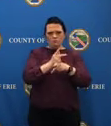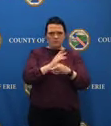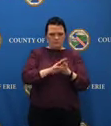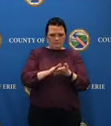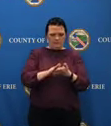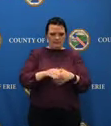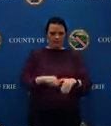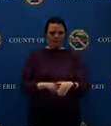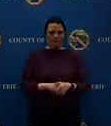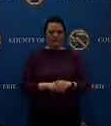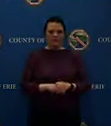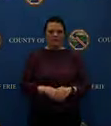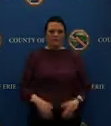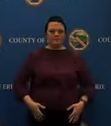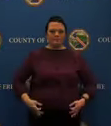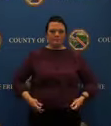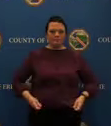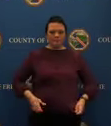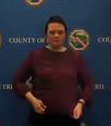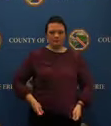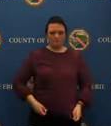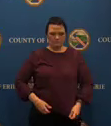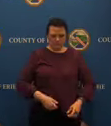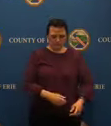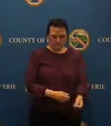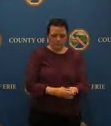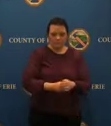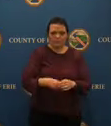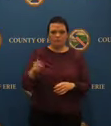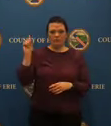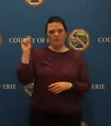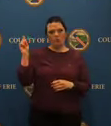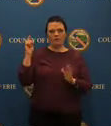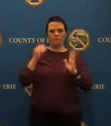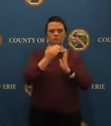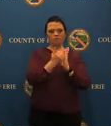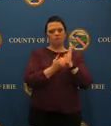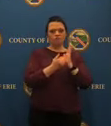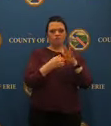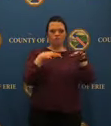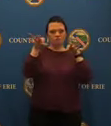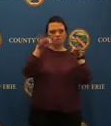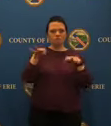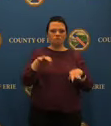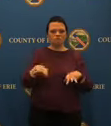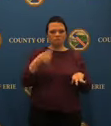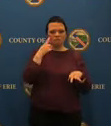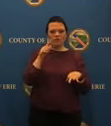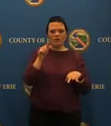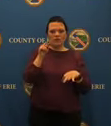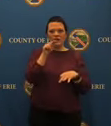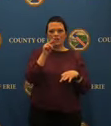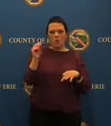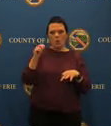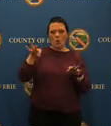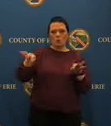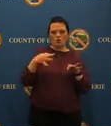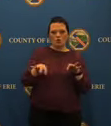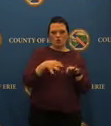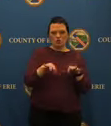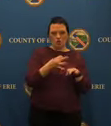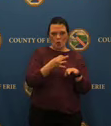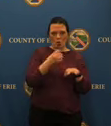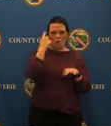clean. Thanks. So here is one recipe for a no-sew